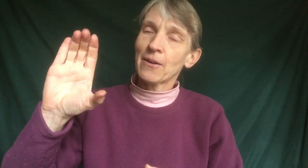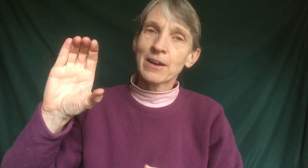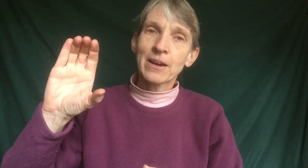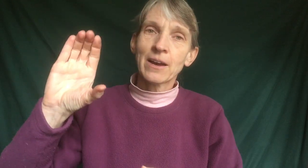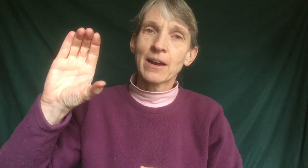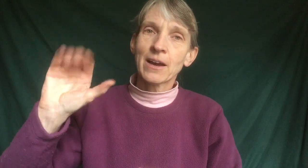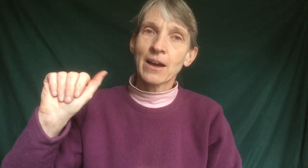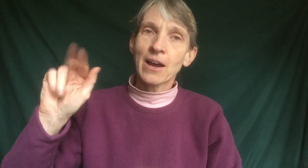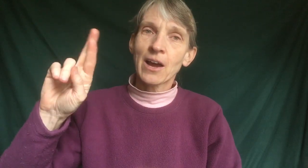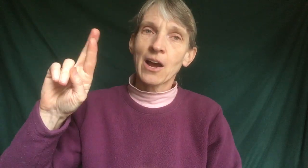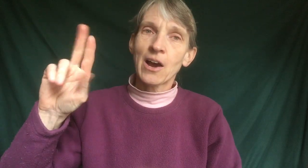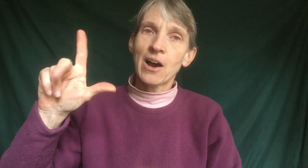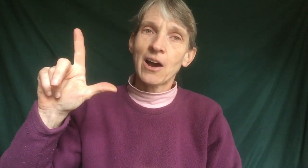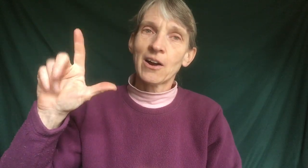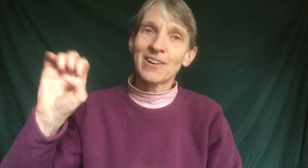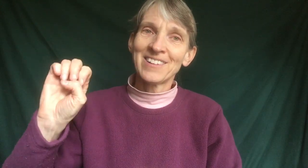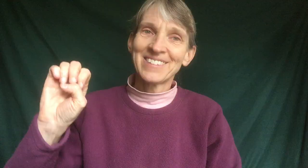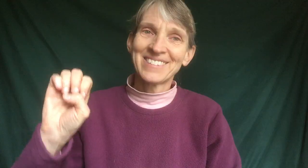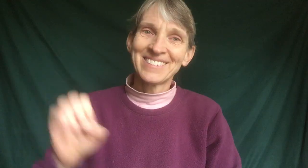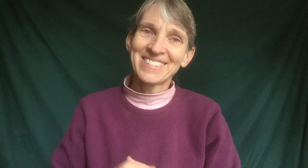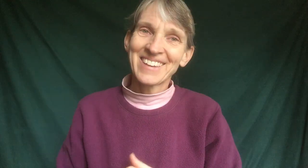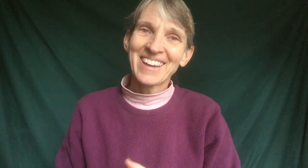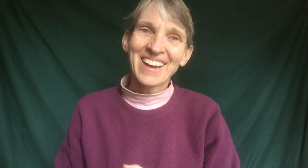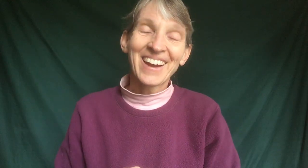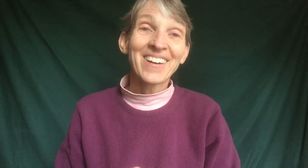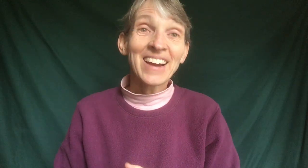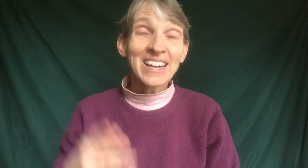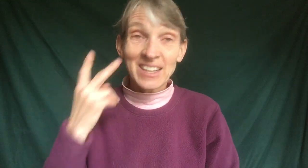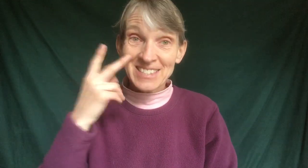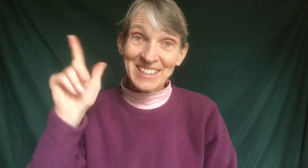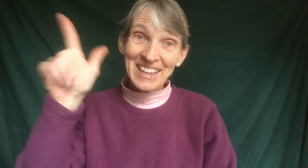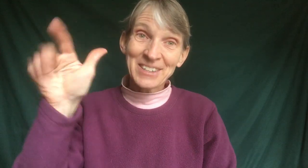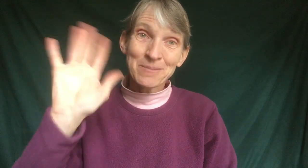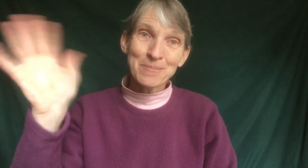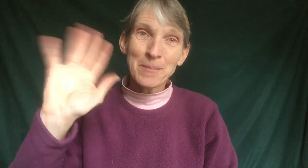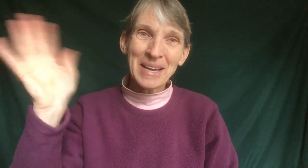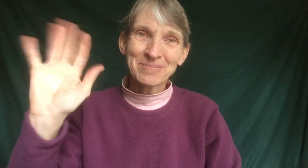Eric Carle. All right, I'll see you later. Bye-bye.